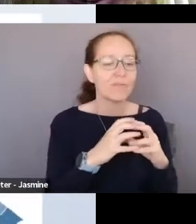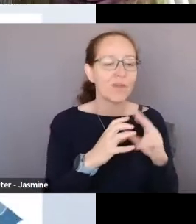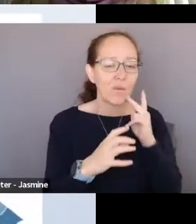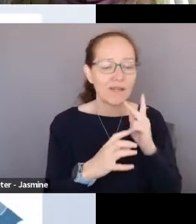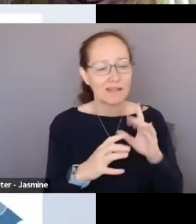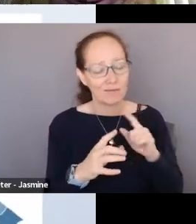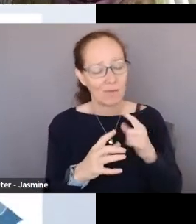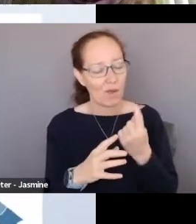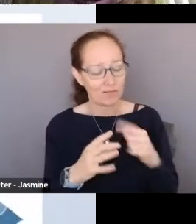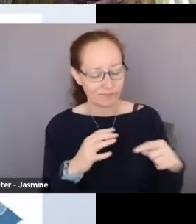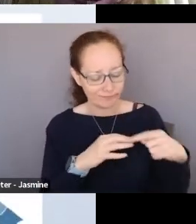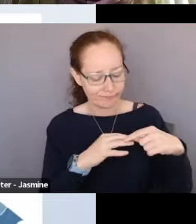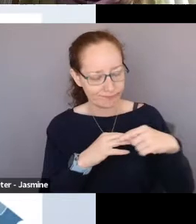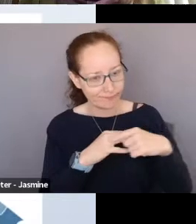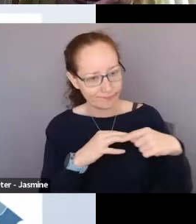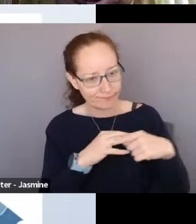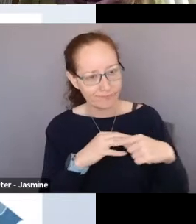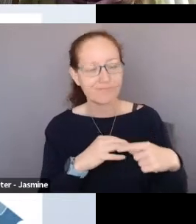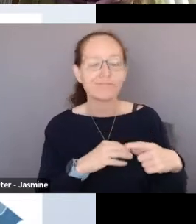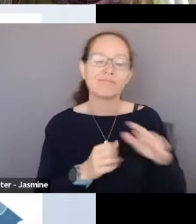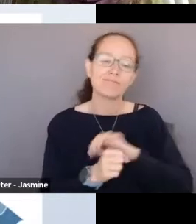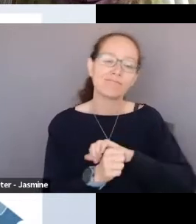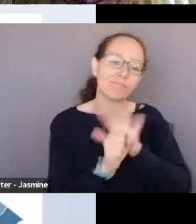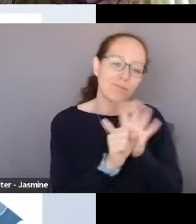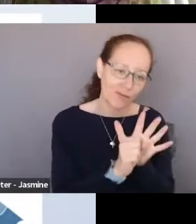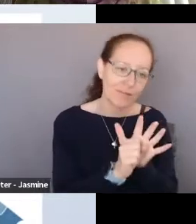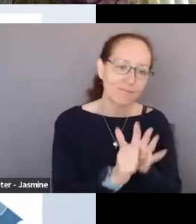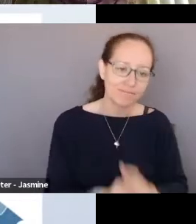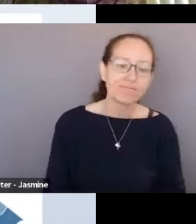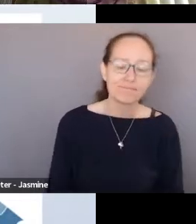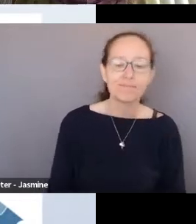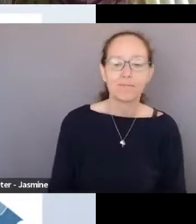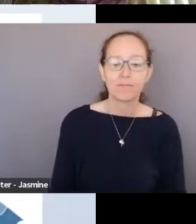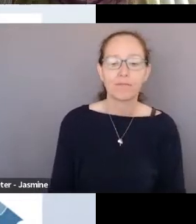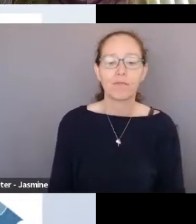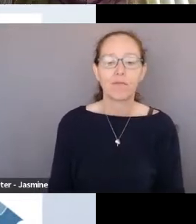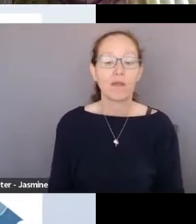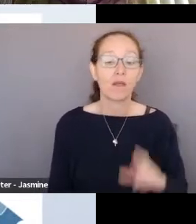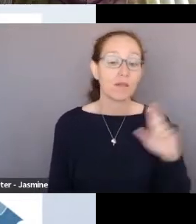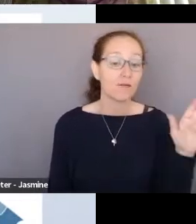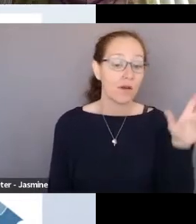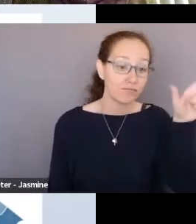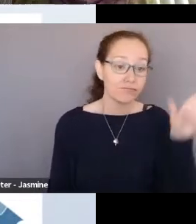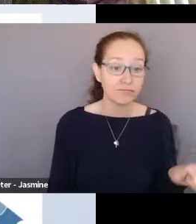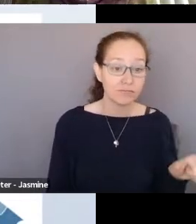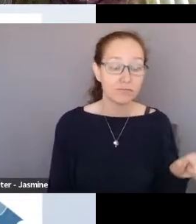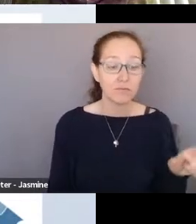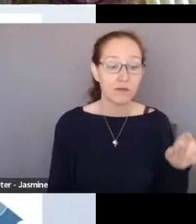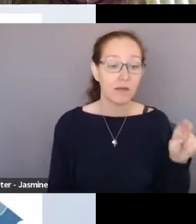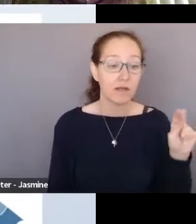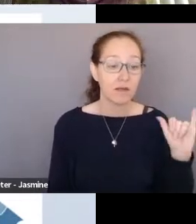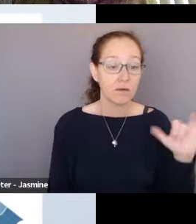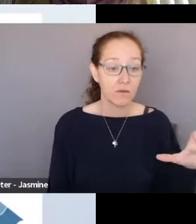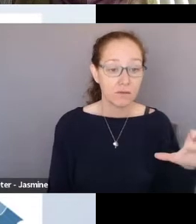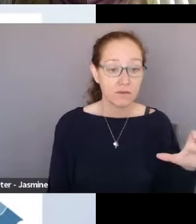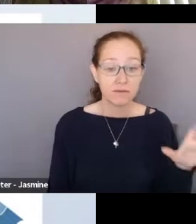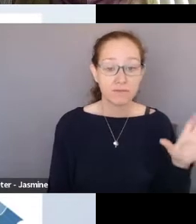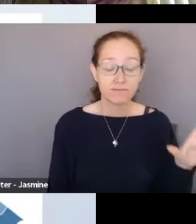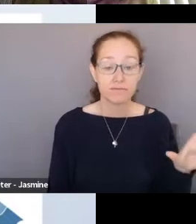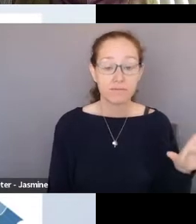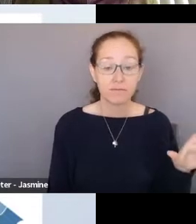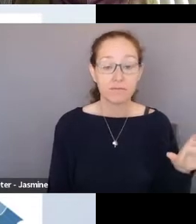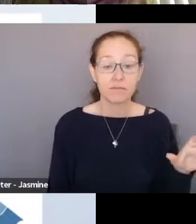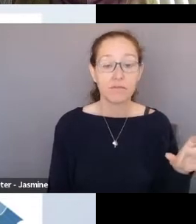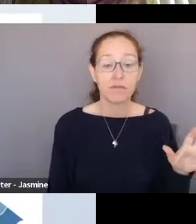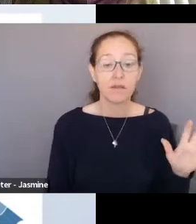For income, on the map, on the right is a map of New York City. The lightest areas have the lowest incomes. On